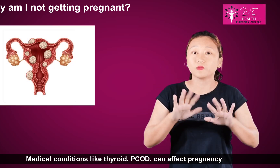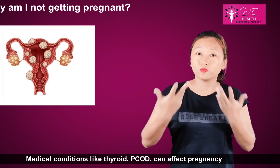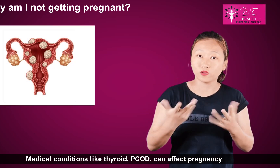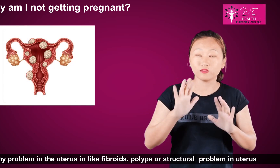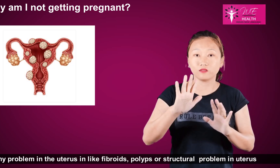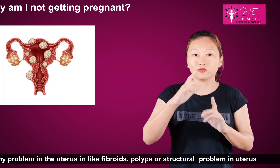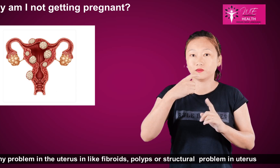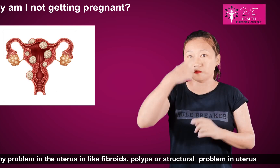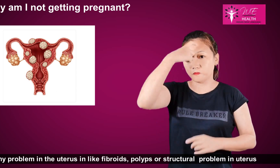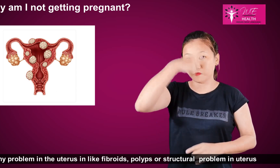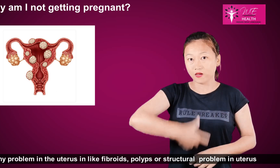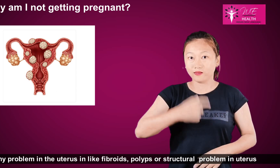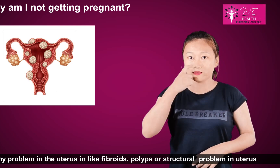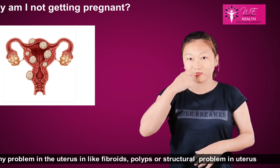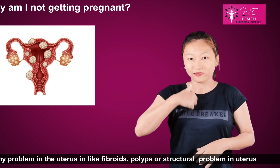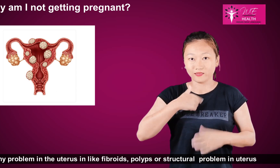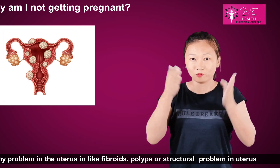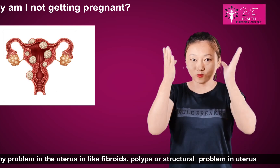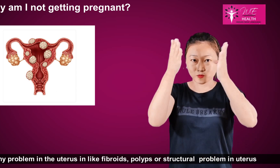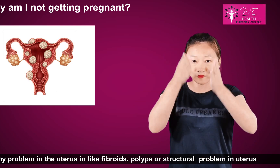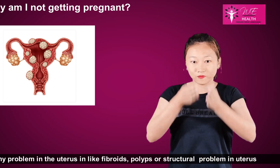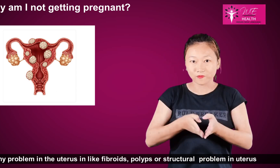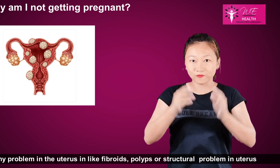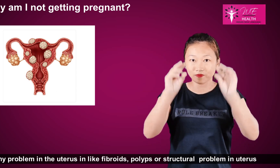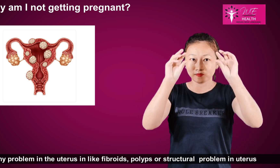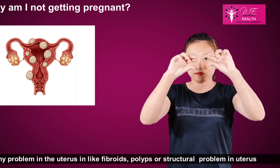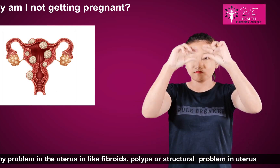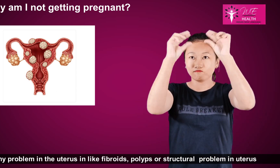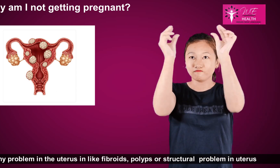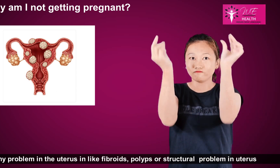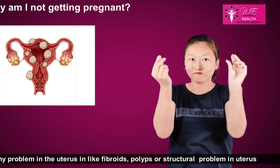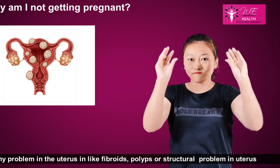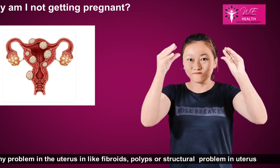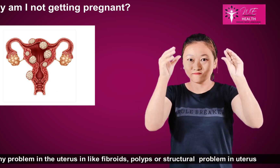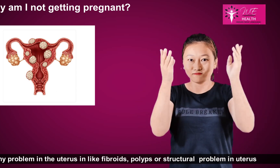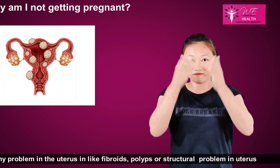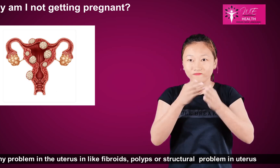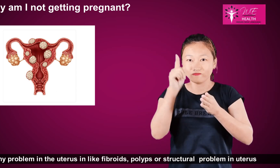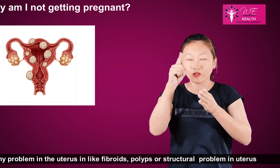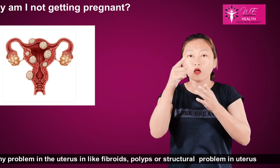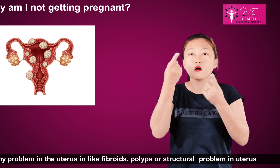Any problem in the uterus and like fibroids, polyps, or structural problem in uterus.